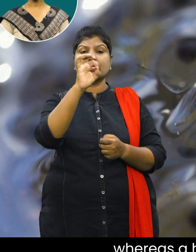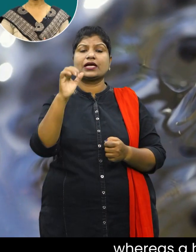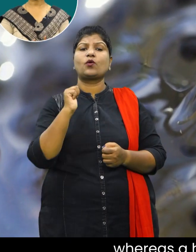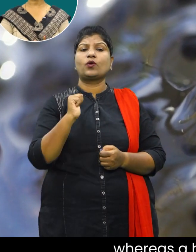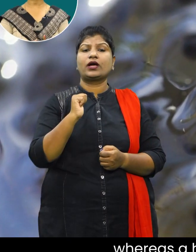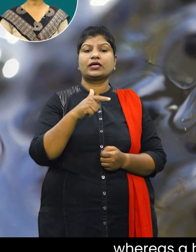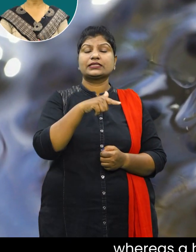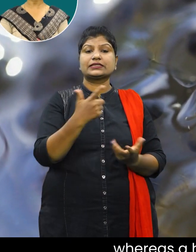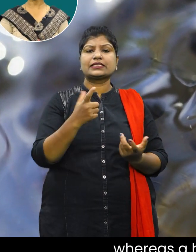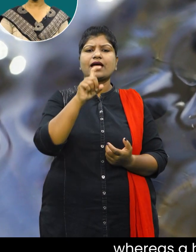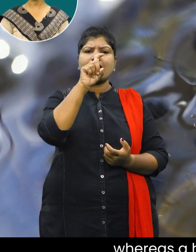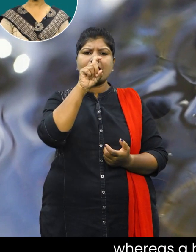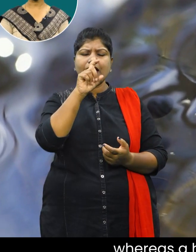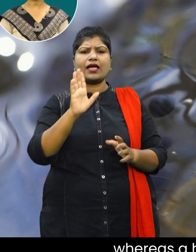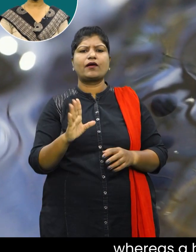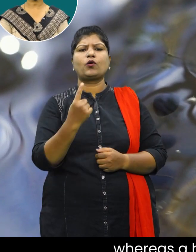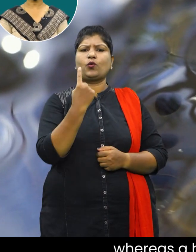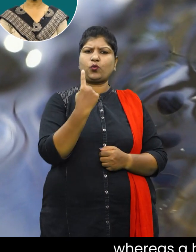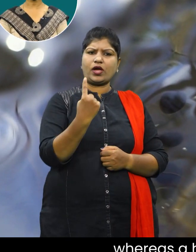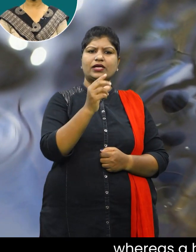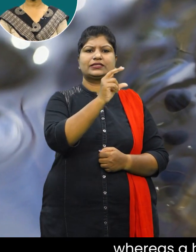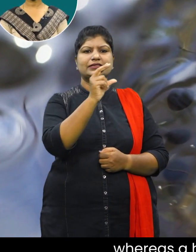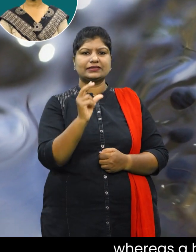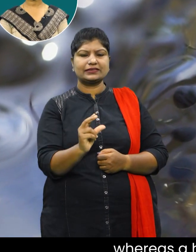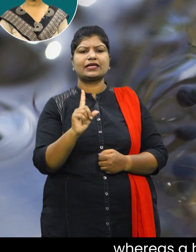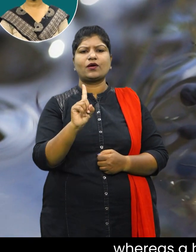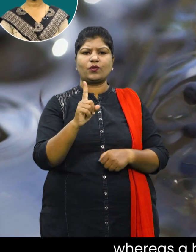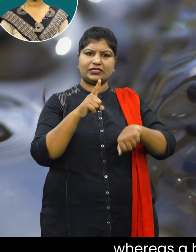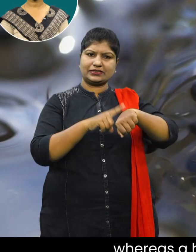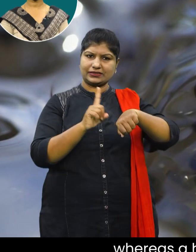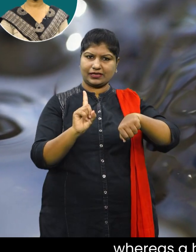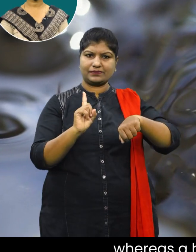a hen lays only one egg at a time?